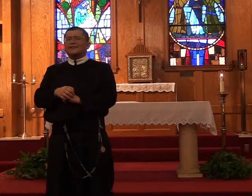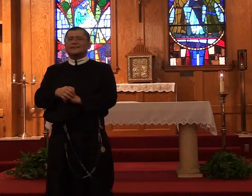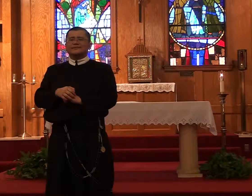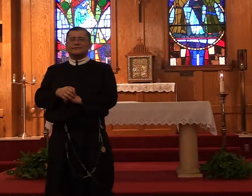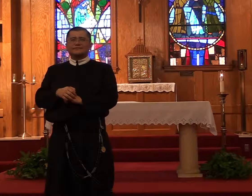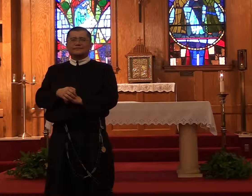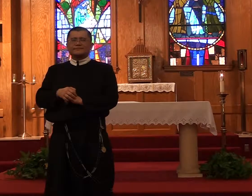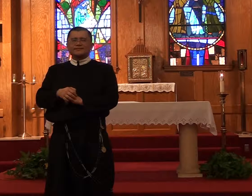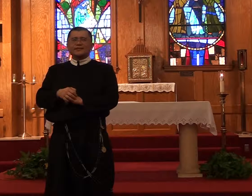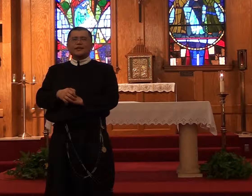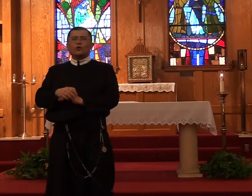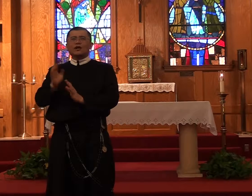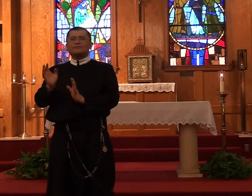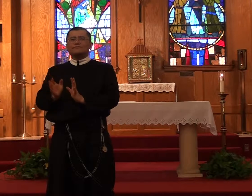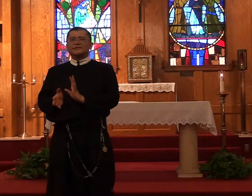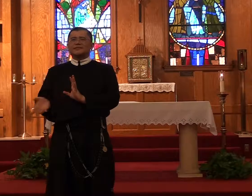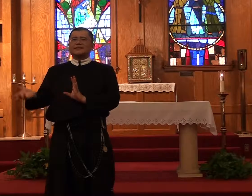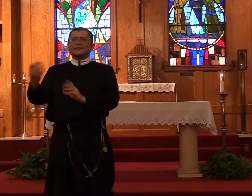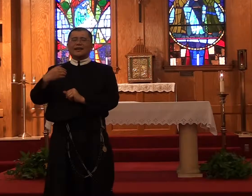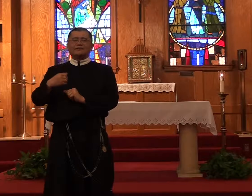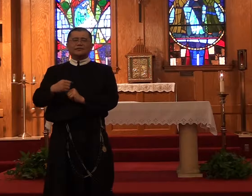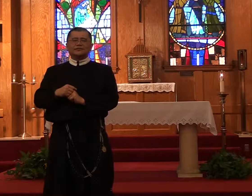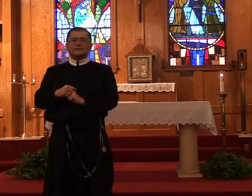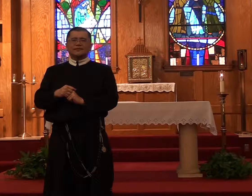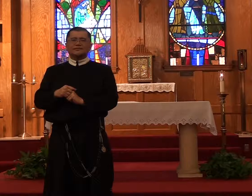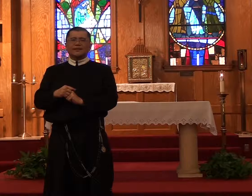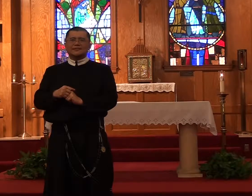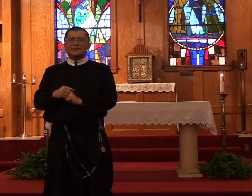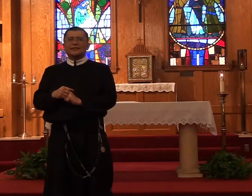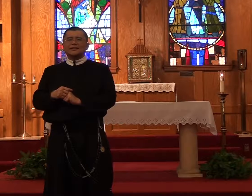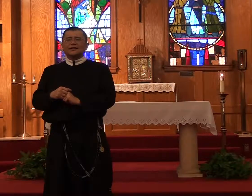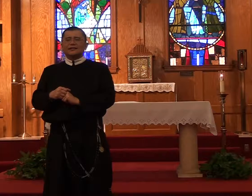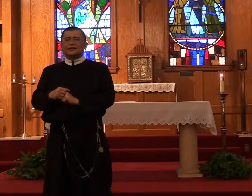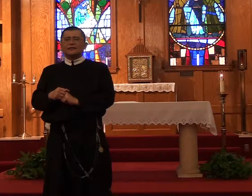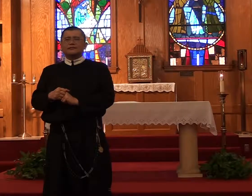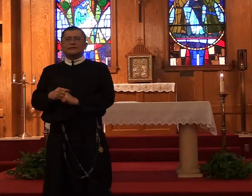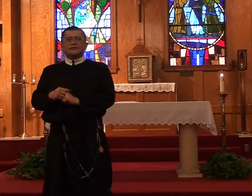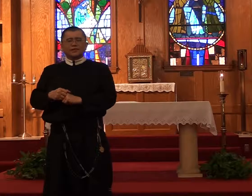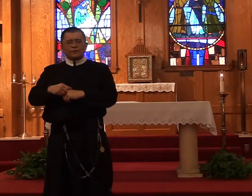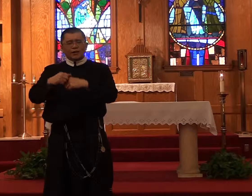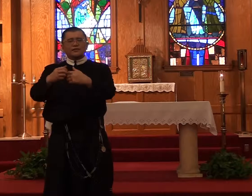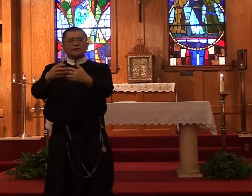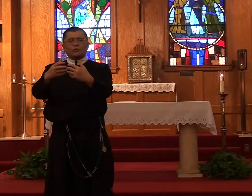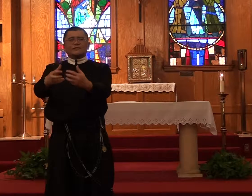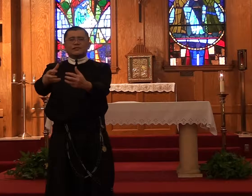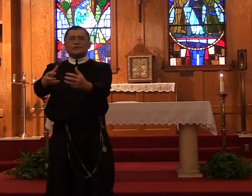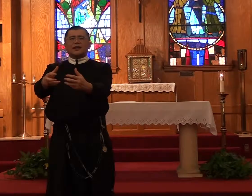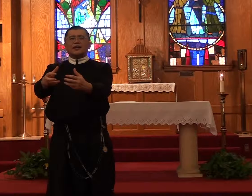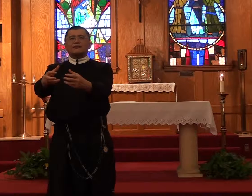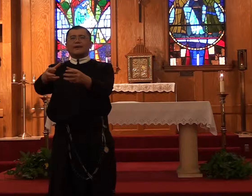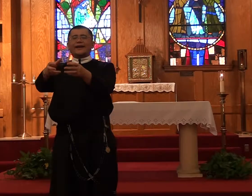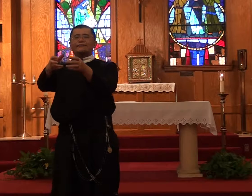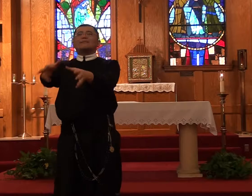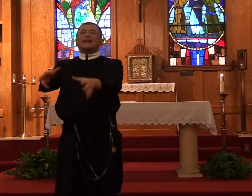them. I woke up, somebody came to his place and said, someone wants you to come and baptize